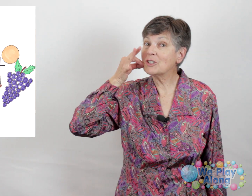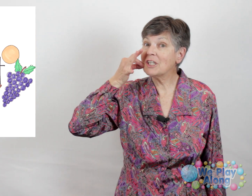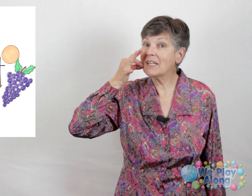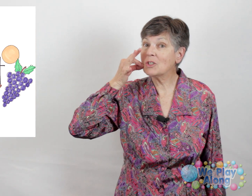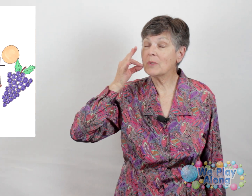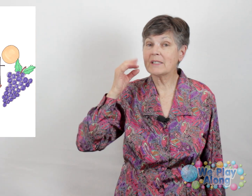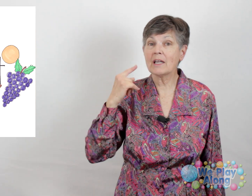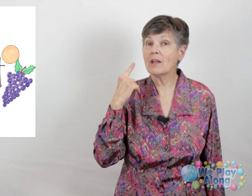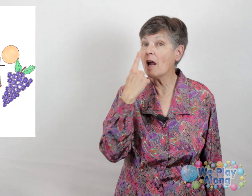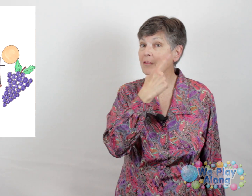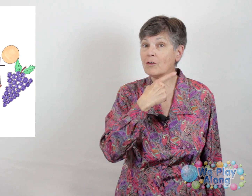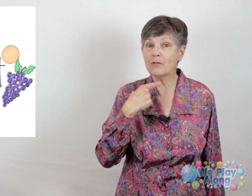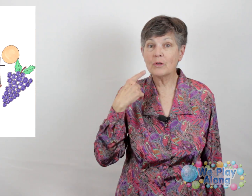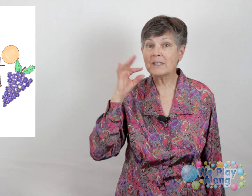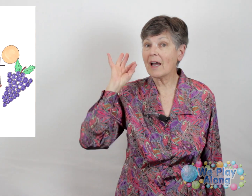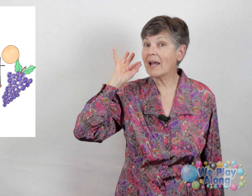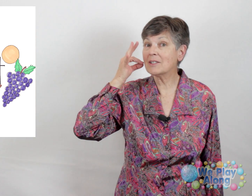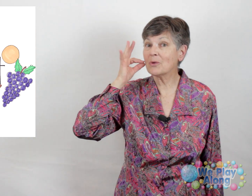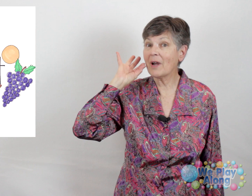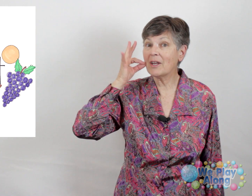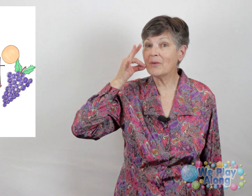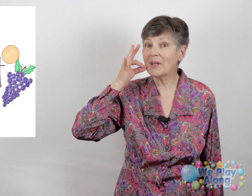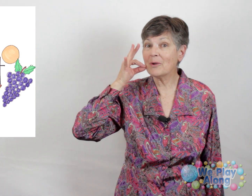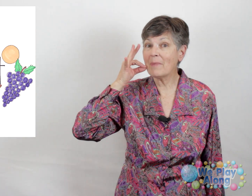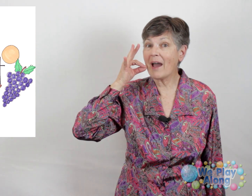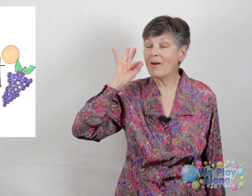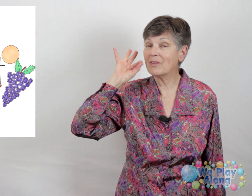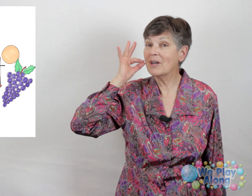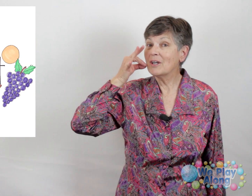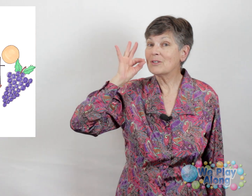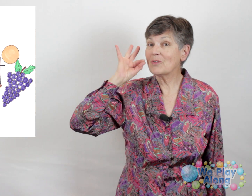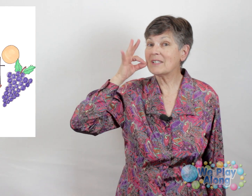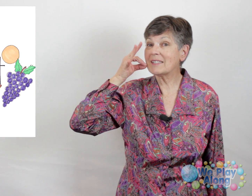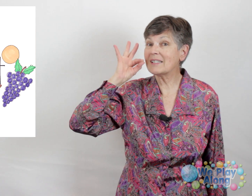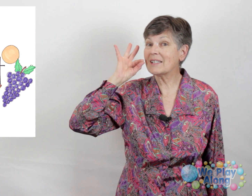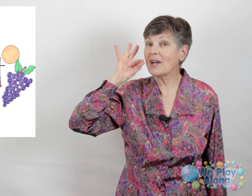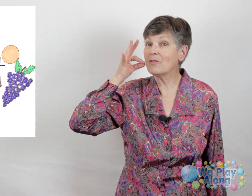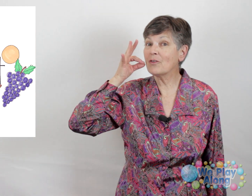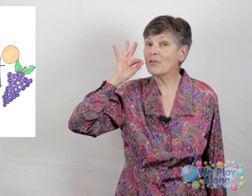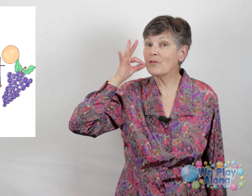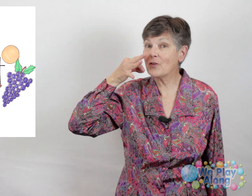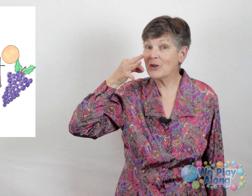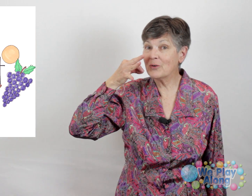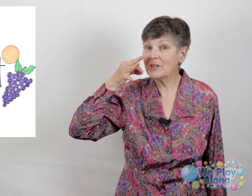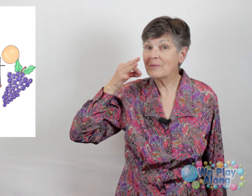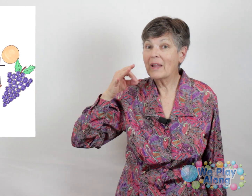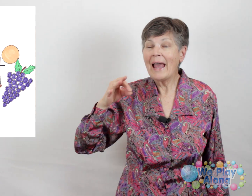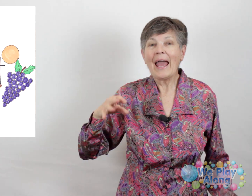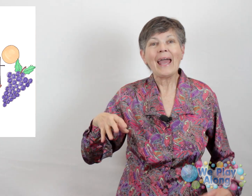cheek and twist it. A lot of your food signs are right here at your mouth. So this is the sign for fruit.